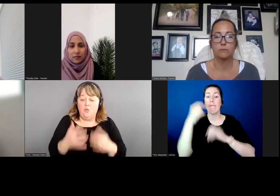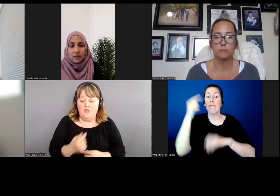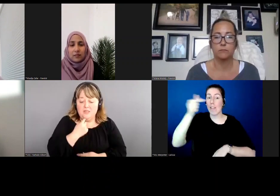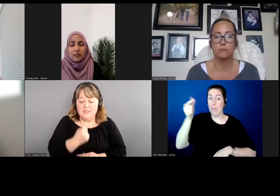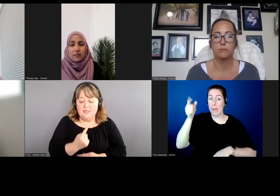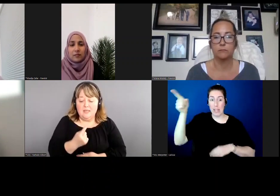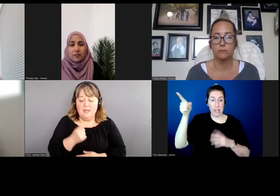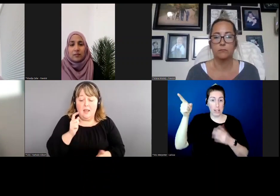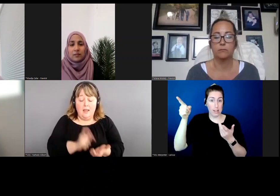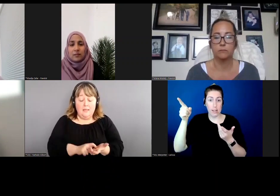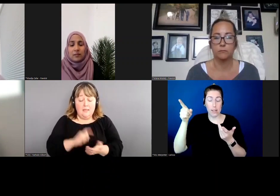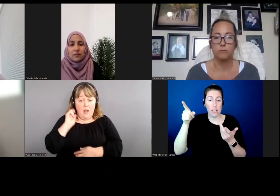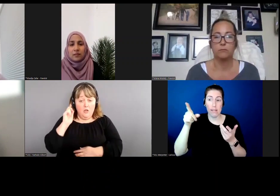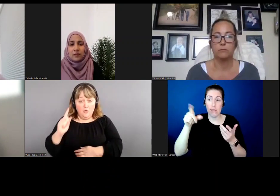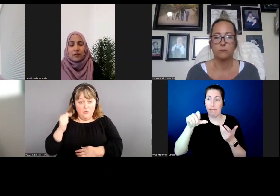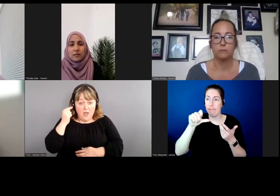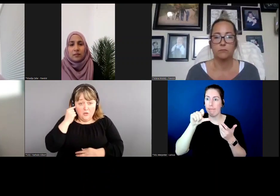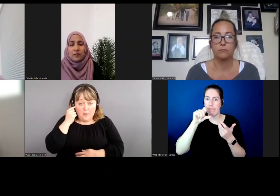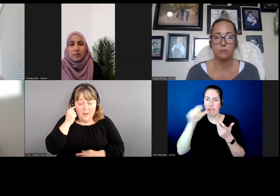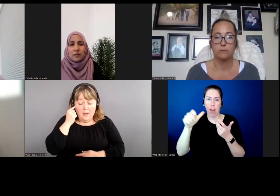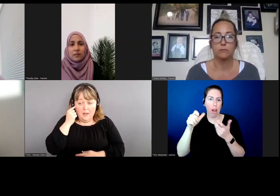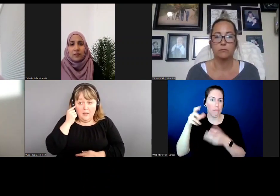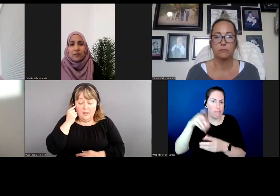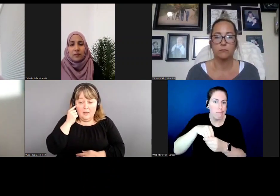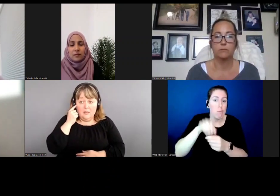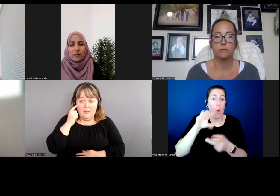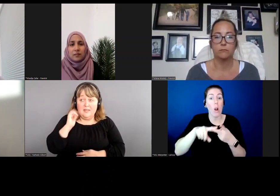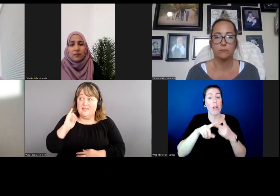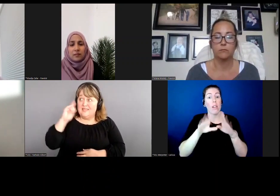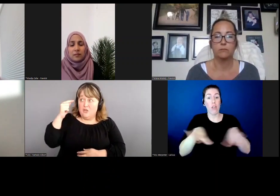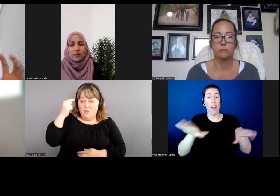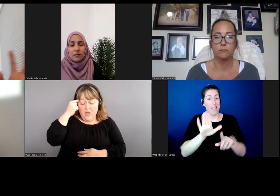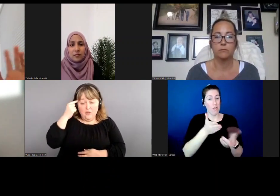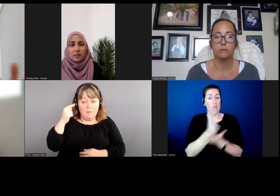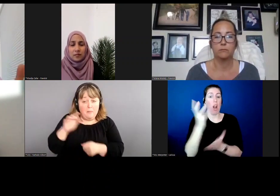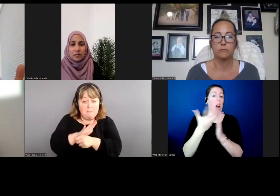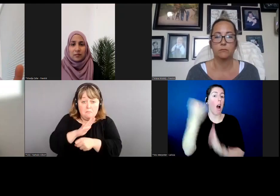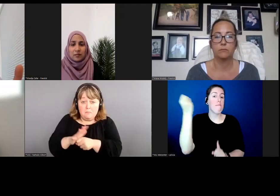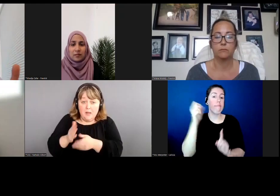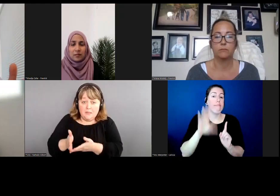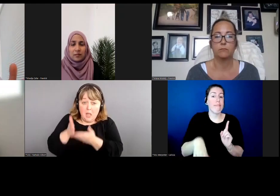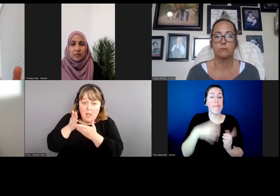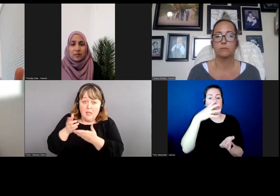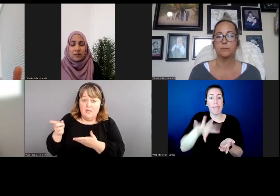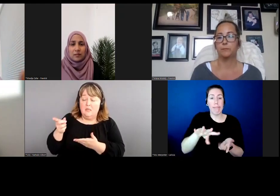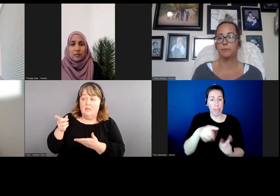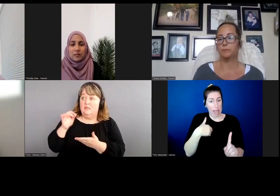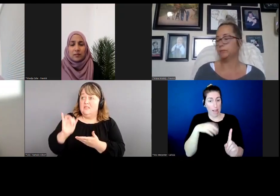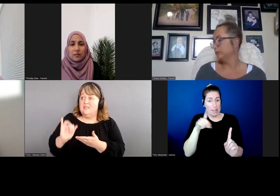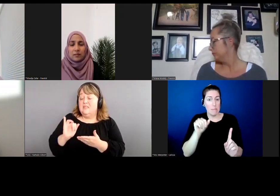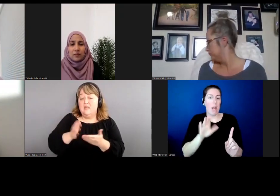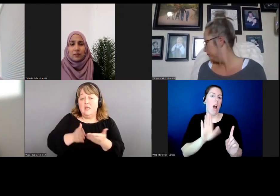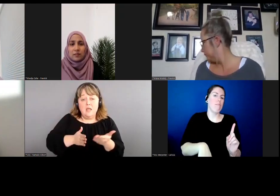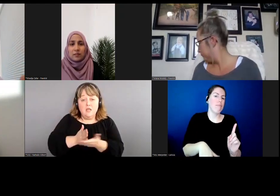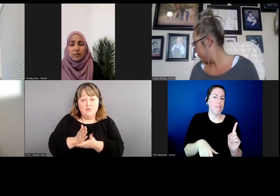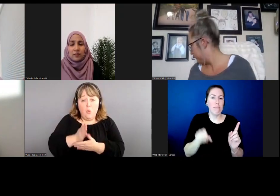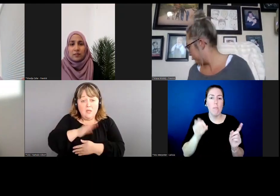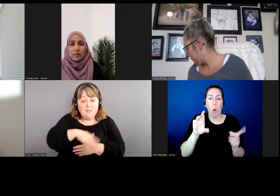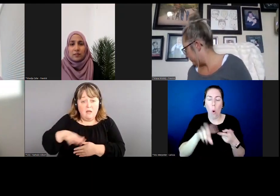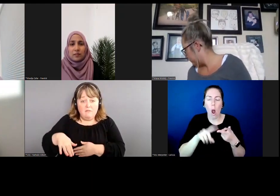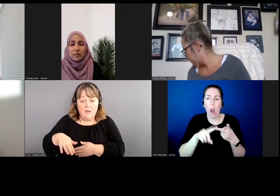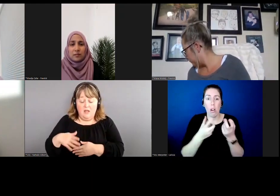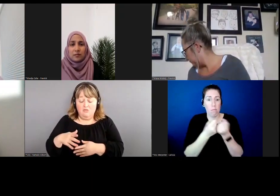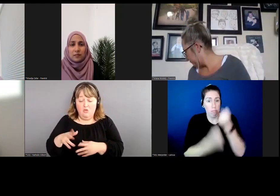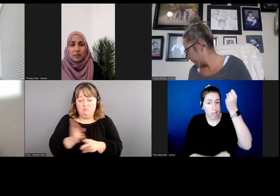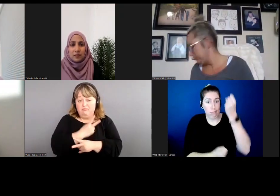bit, when the child's rights are not being met because they have disabilities or they have extra support, We should be